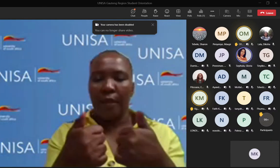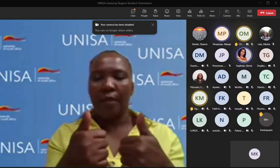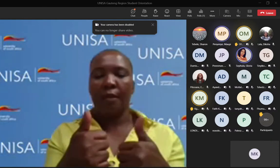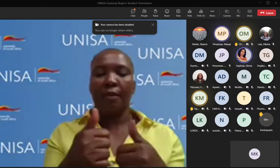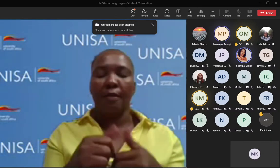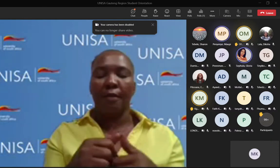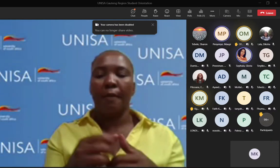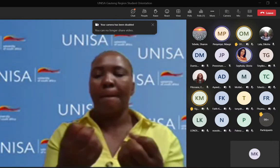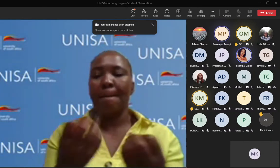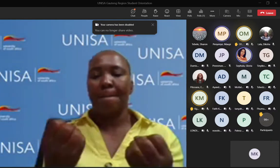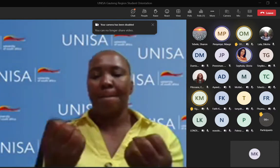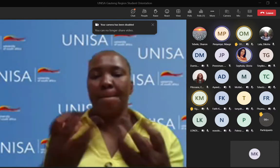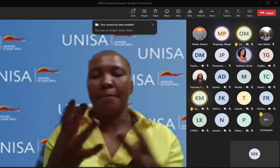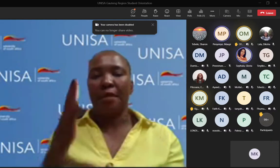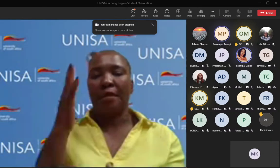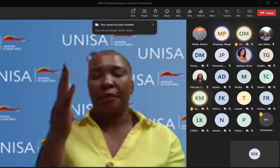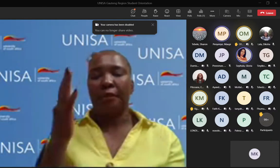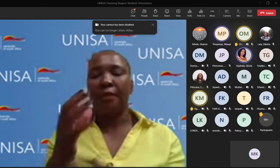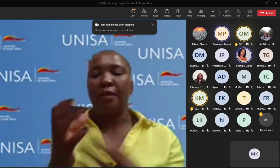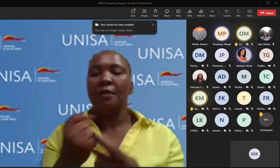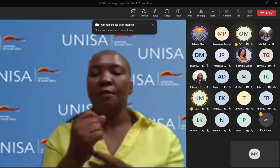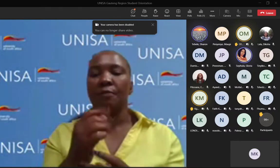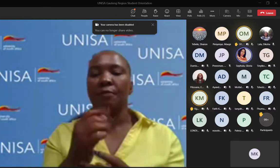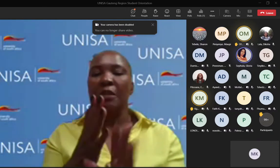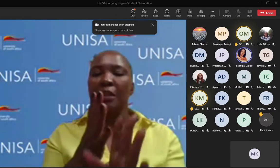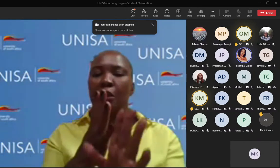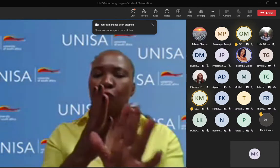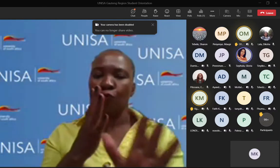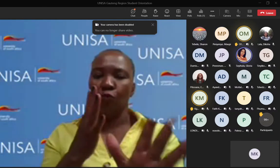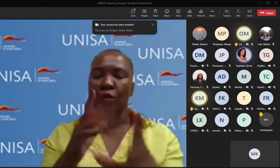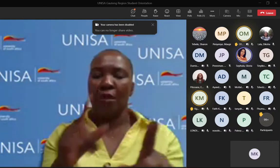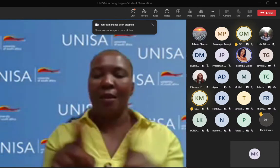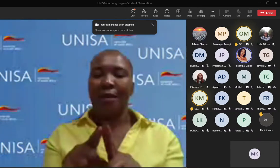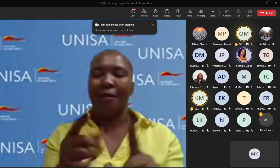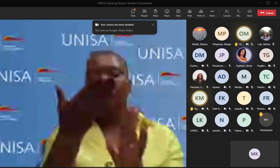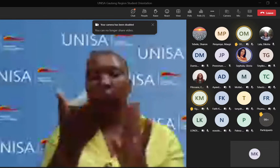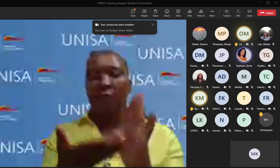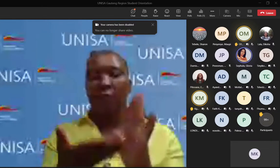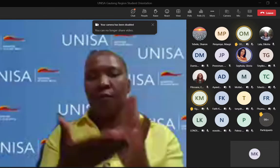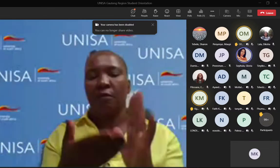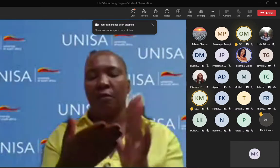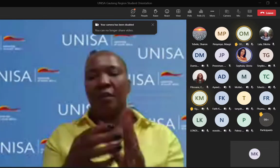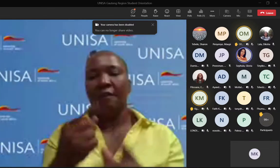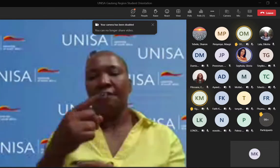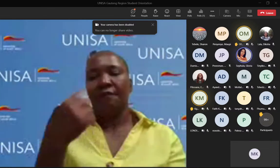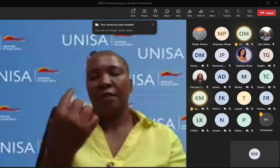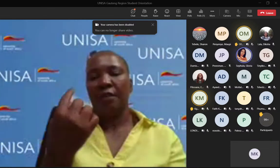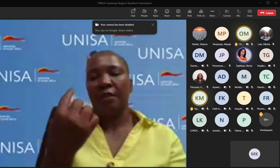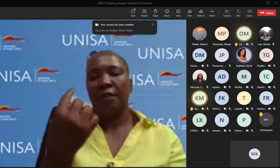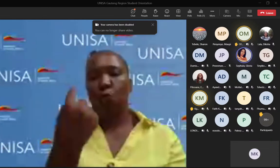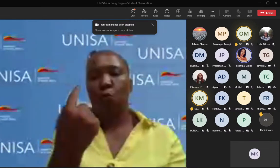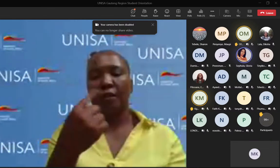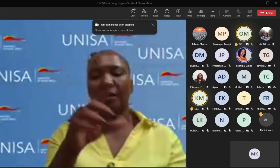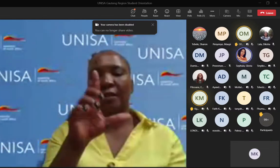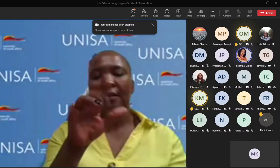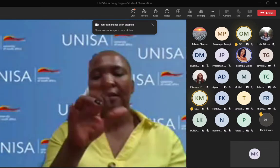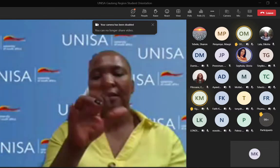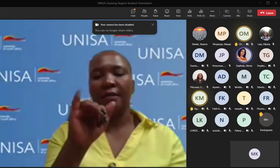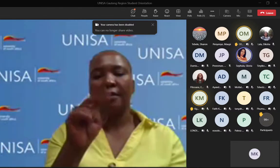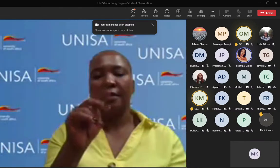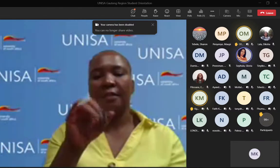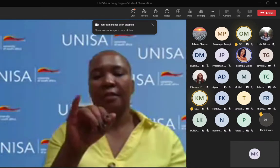going to just take them in order as they were raised so the first one we have Lindy lay Christina